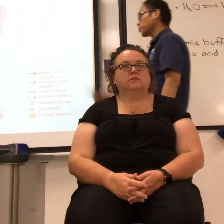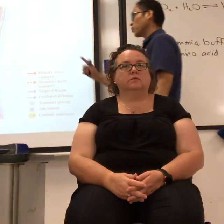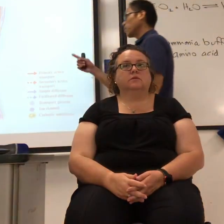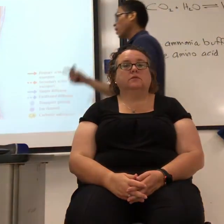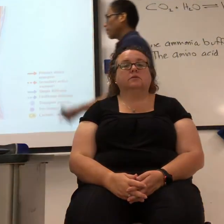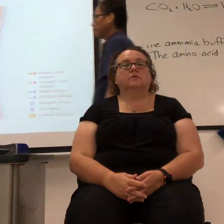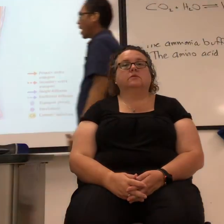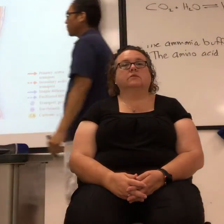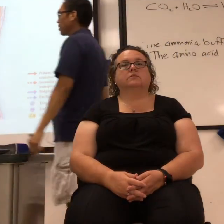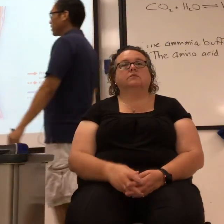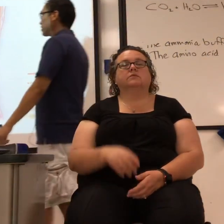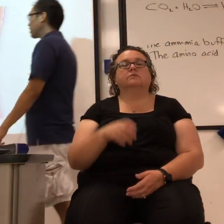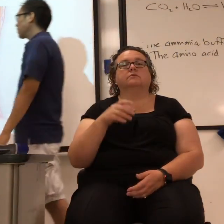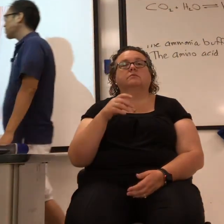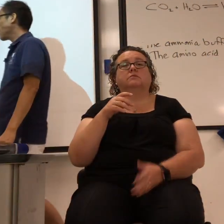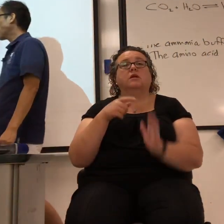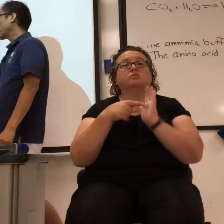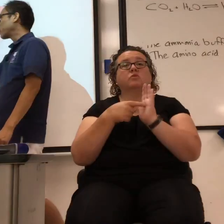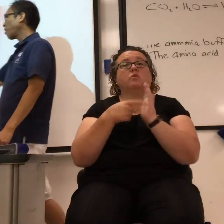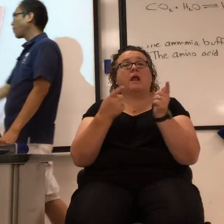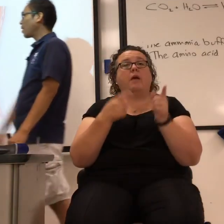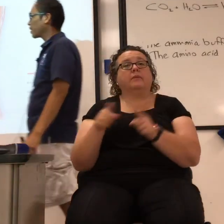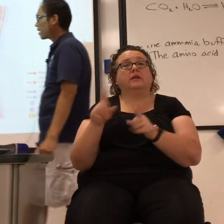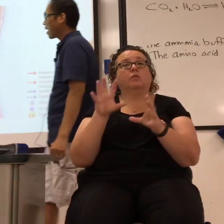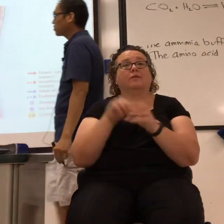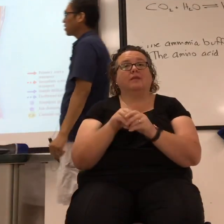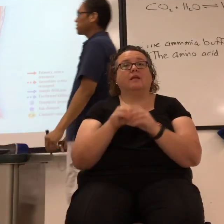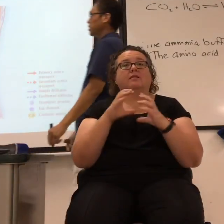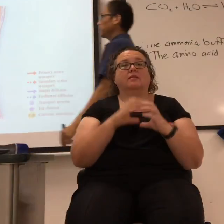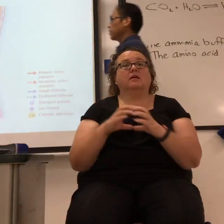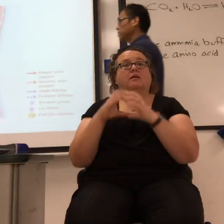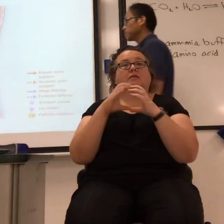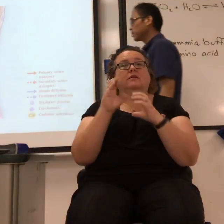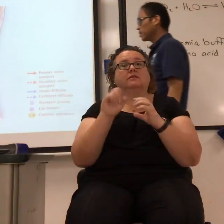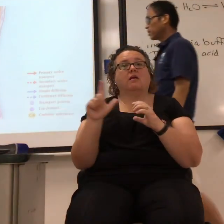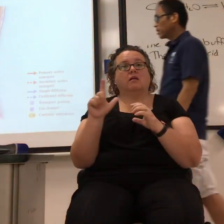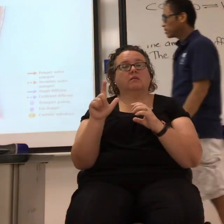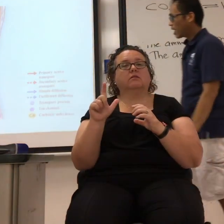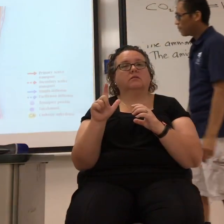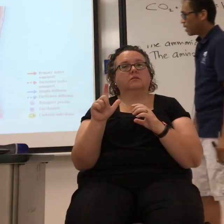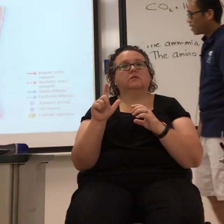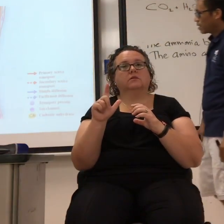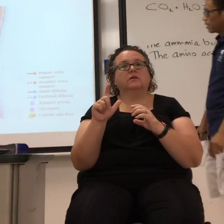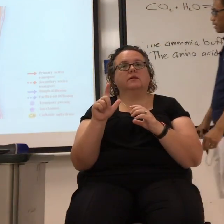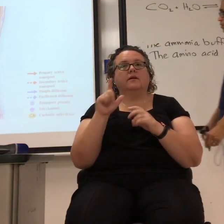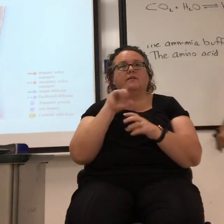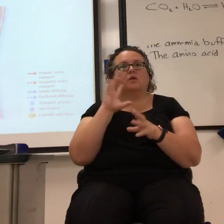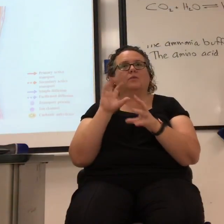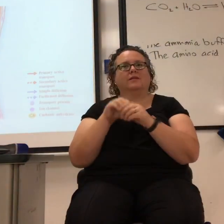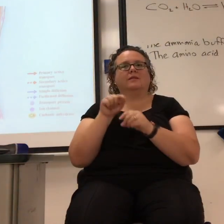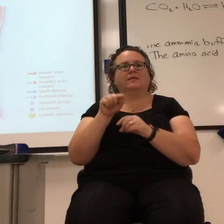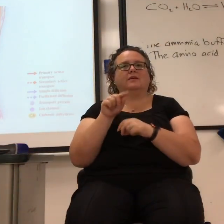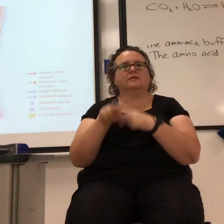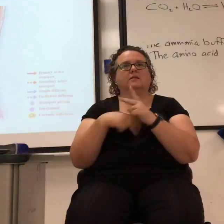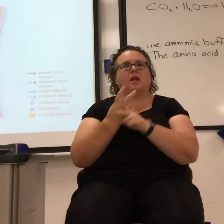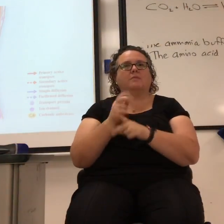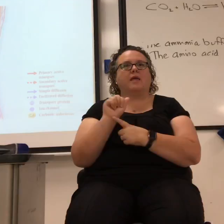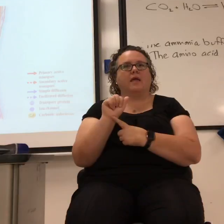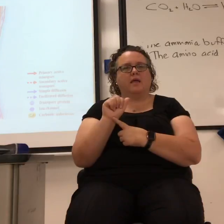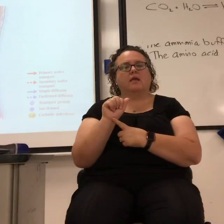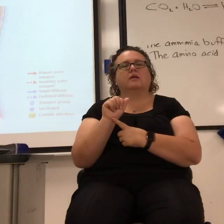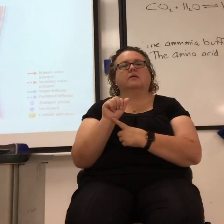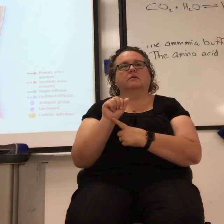And that's shown happening inside the cell. There's carbonic anhydrase in these type A intercalated